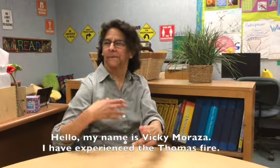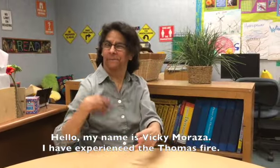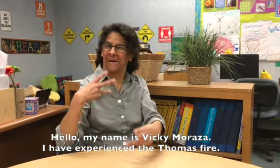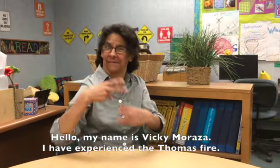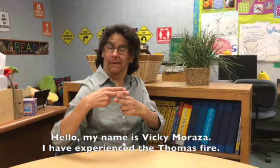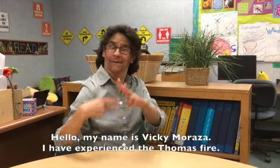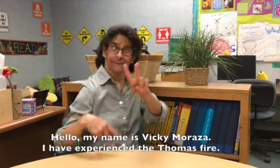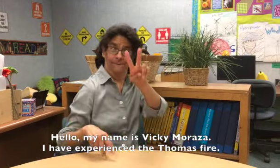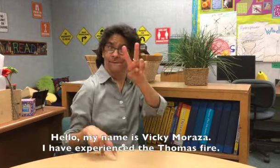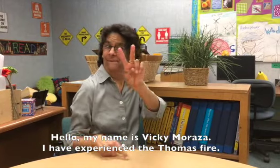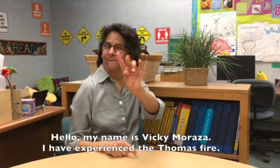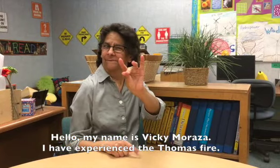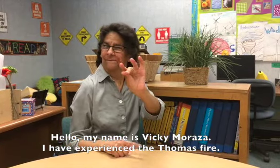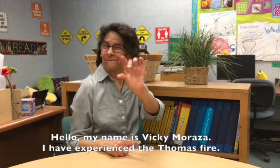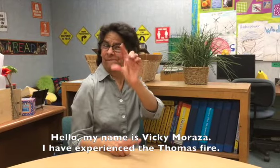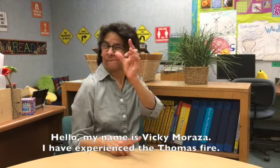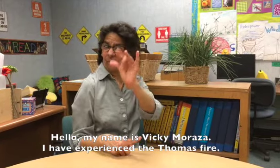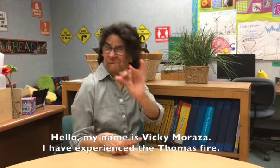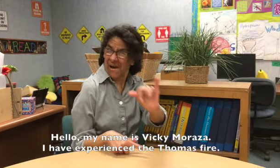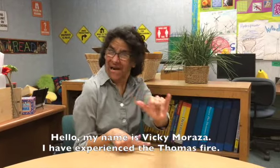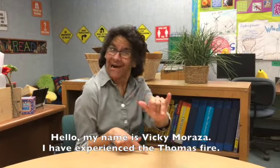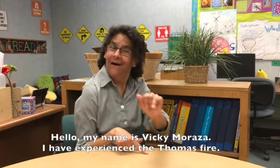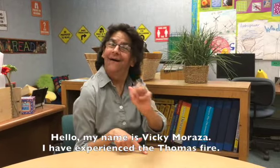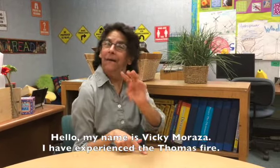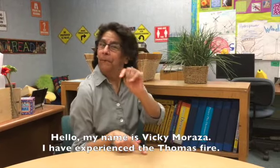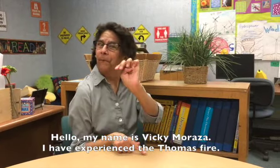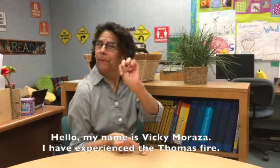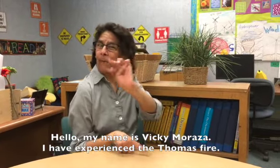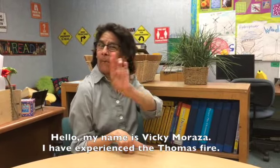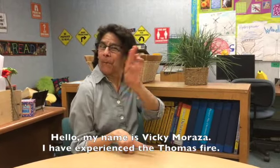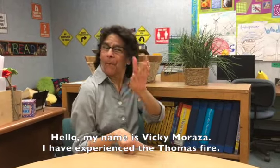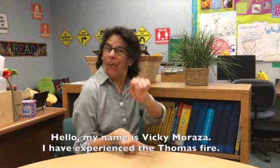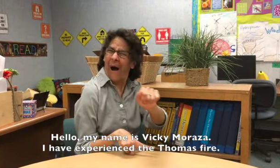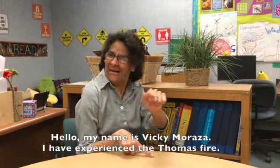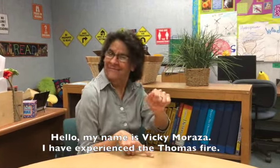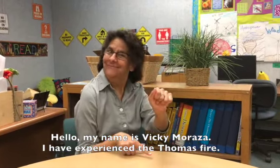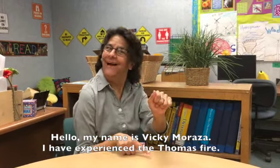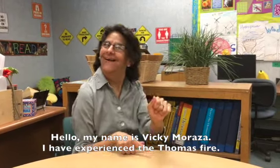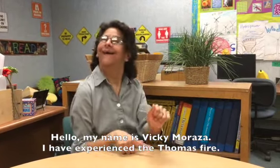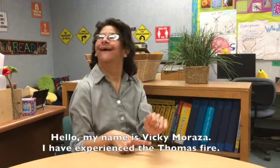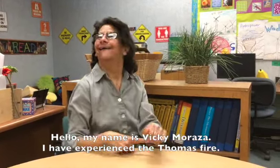Hello, my name is Vicky Moranza, and I have experienced the Thomas Fire.